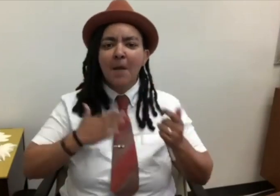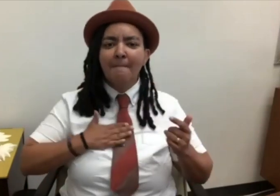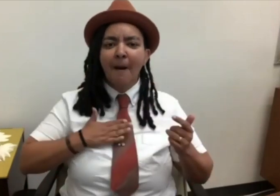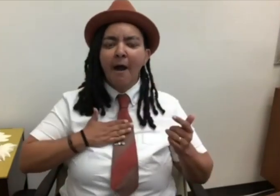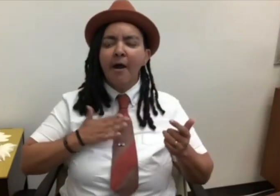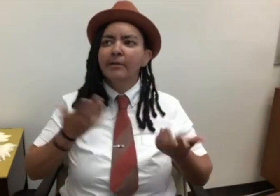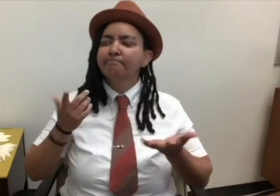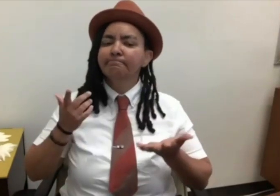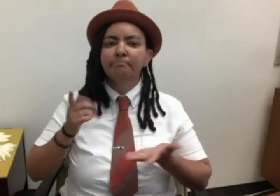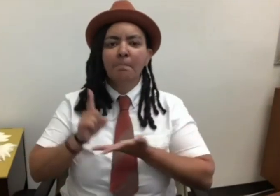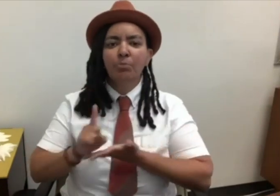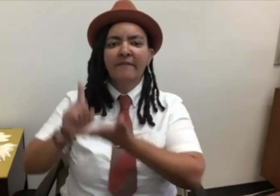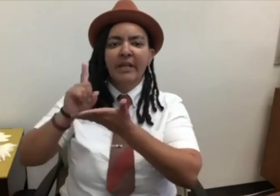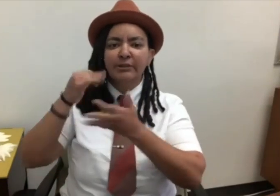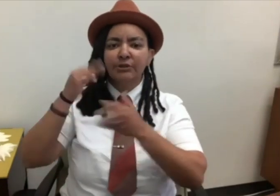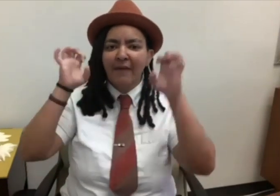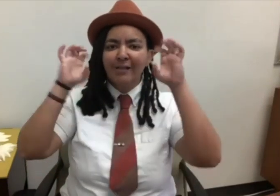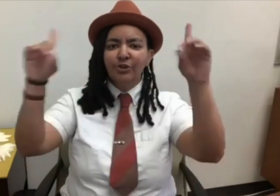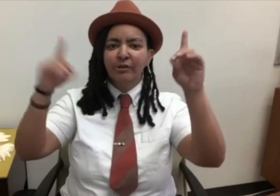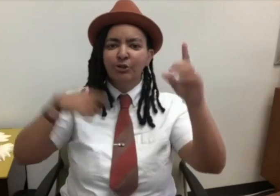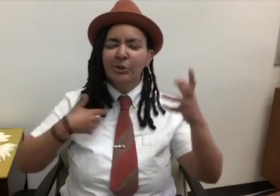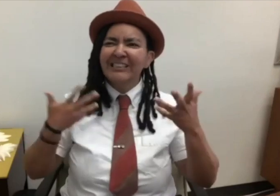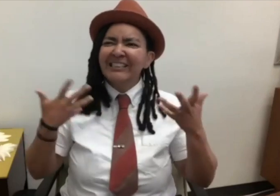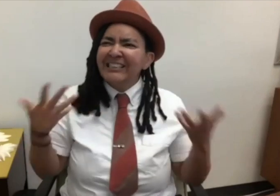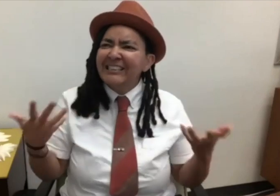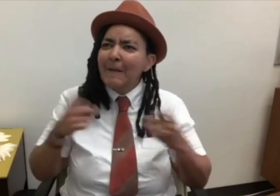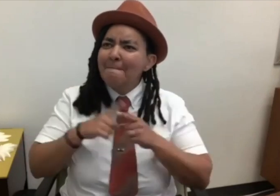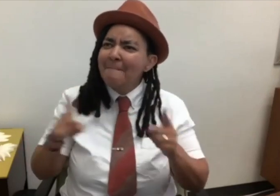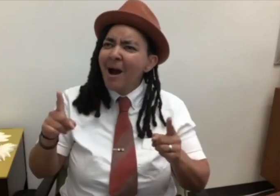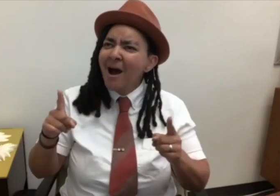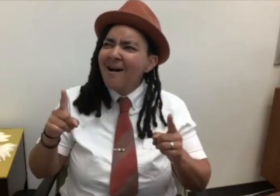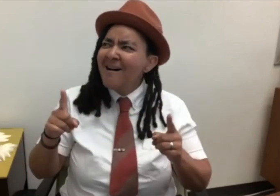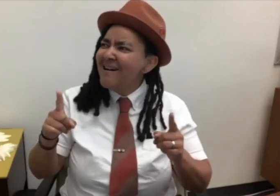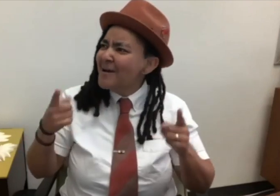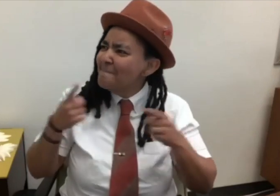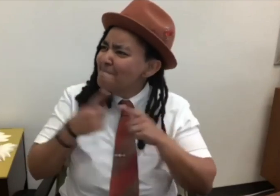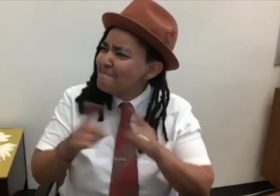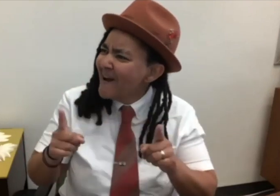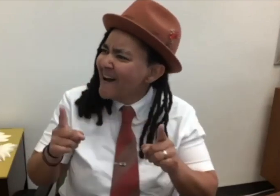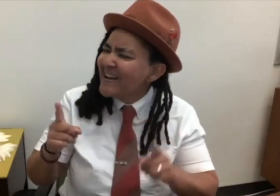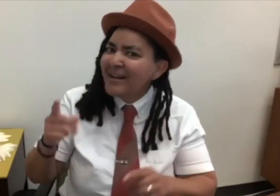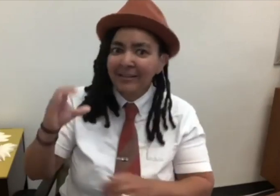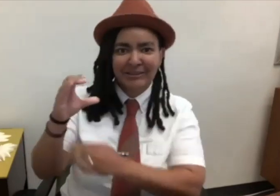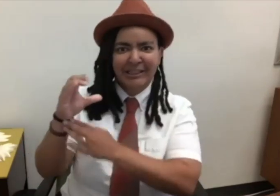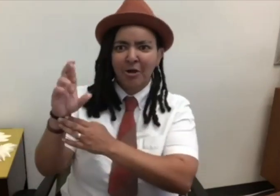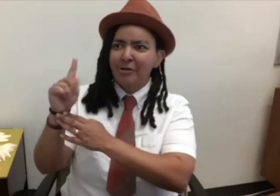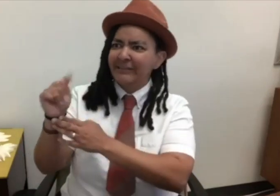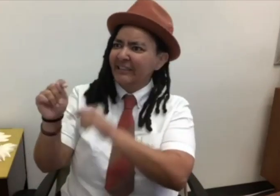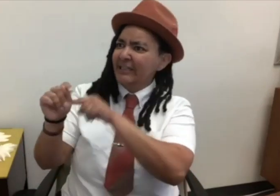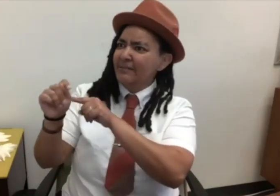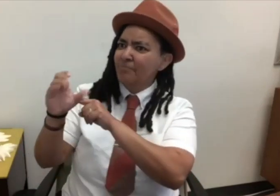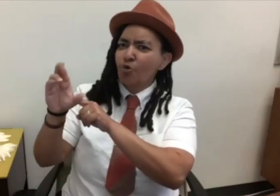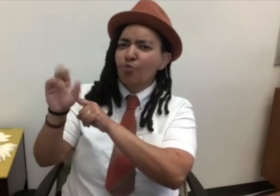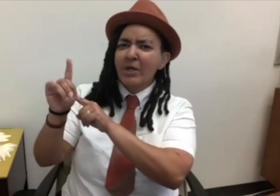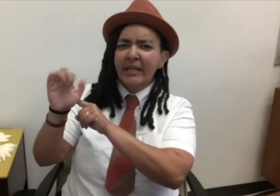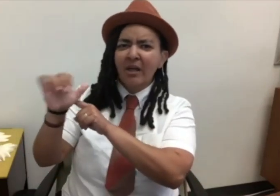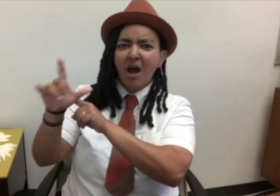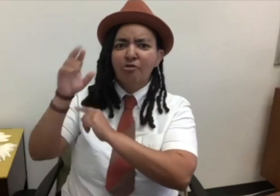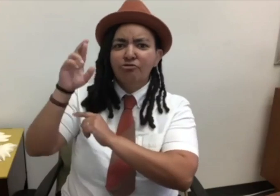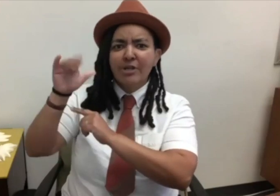my master's degree, and if I wanted to take advantage of the privileges within